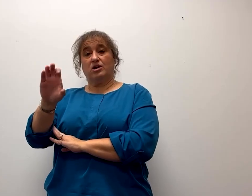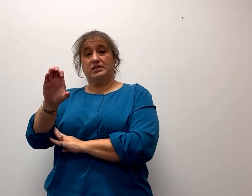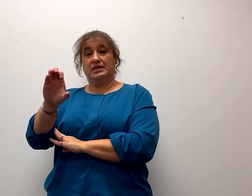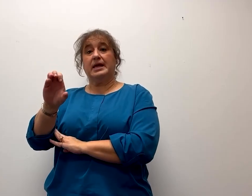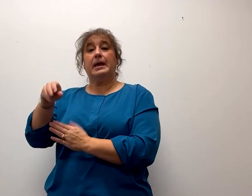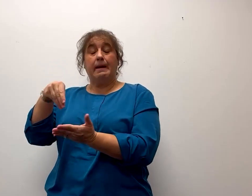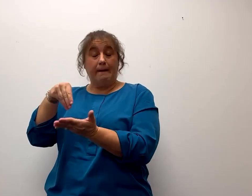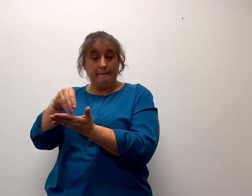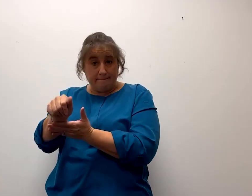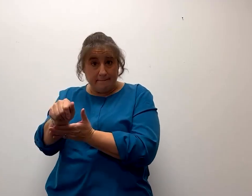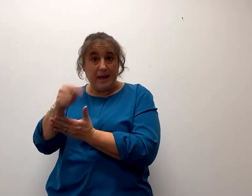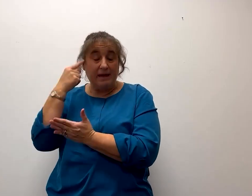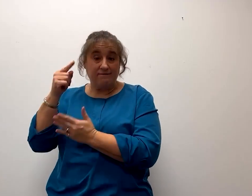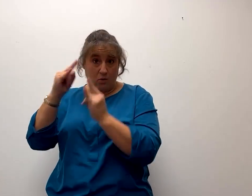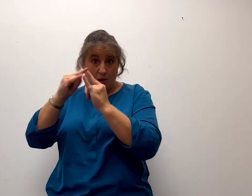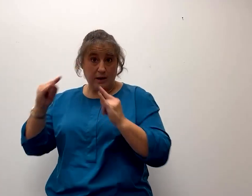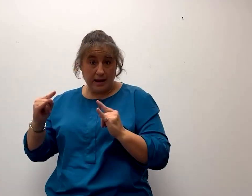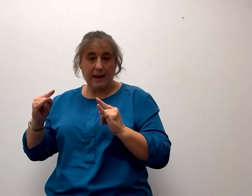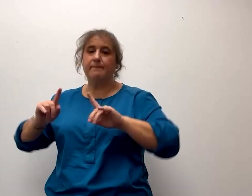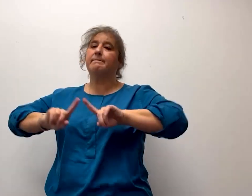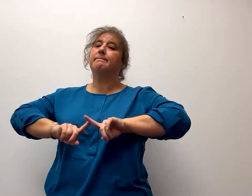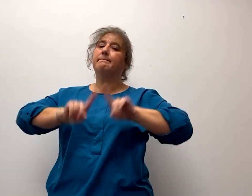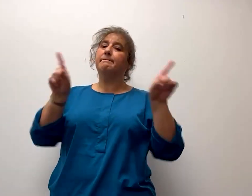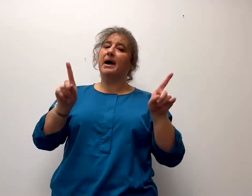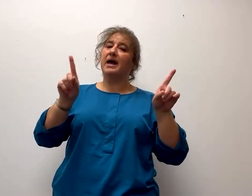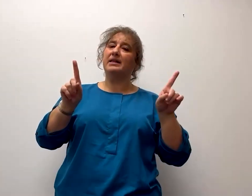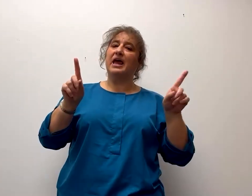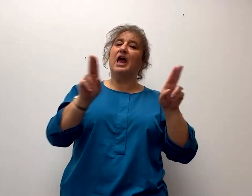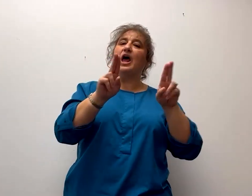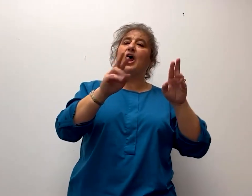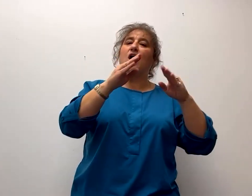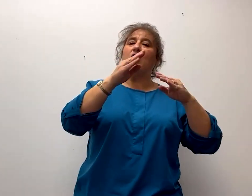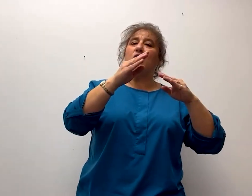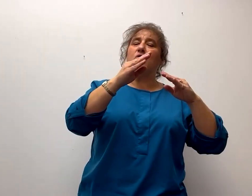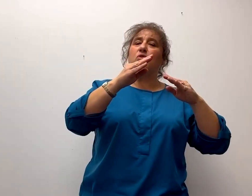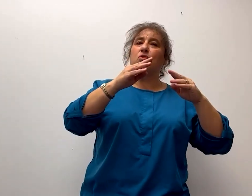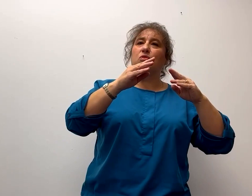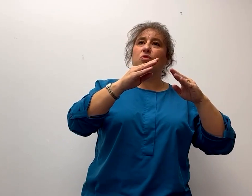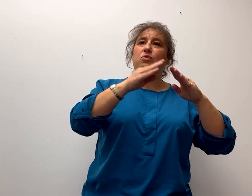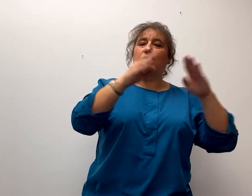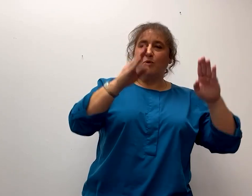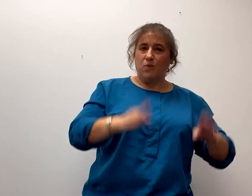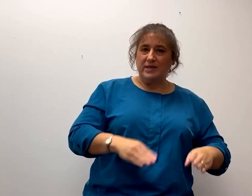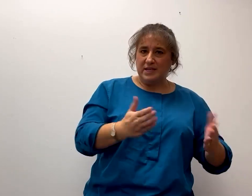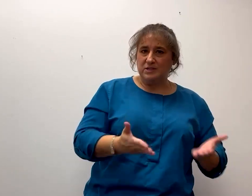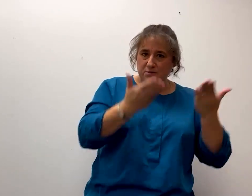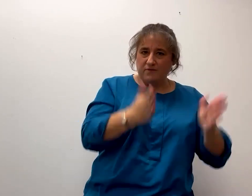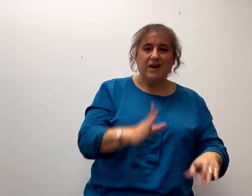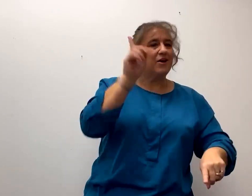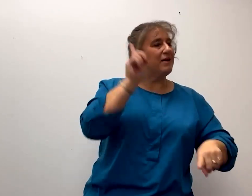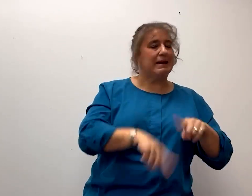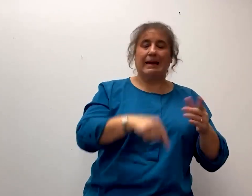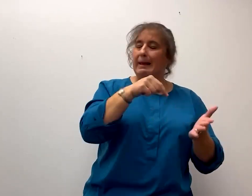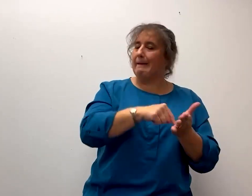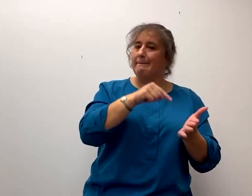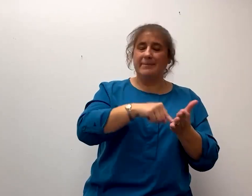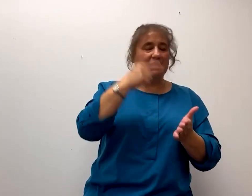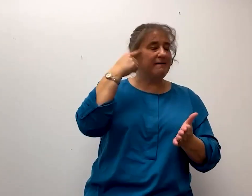overnight camp. However, the residential provider would not then be able to bill for the residential services during